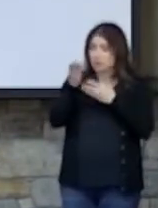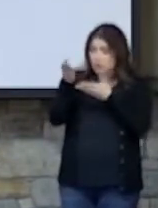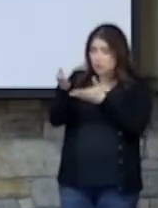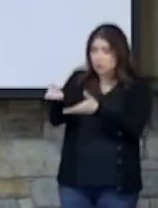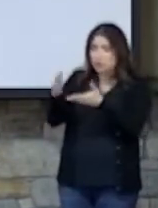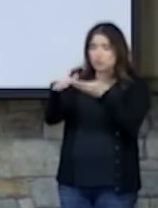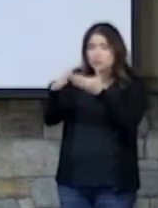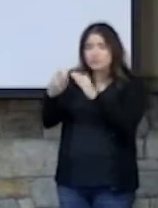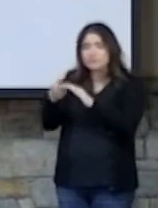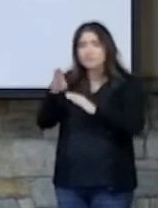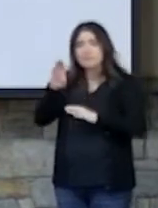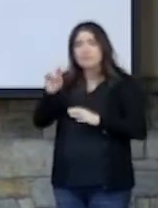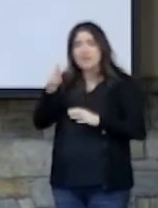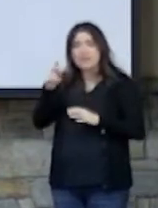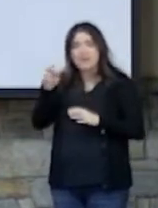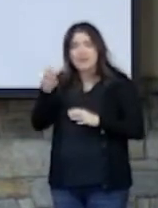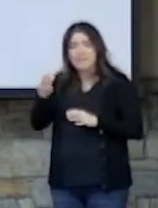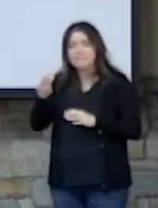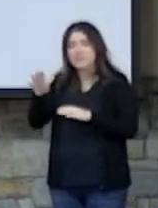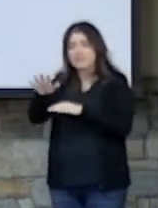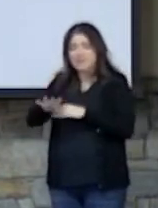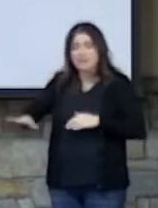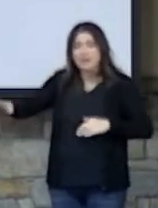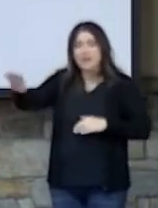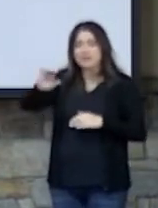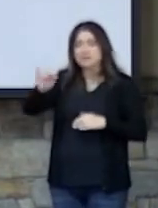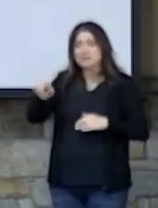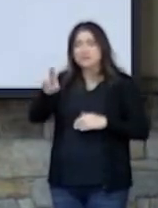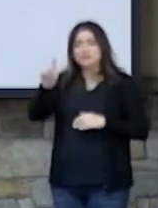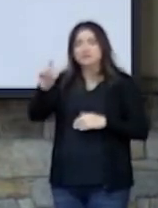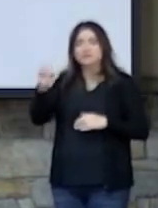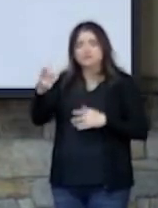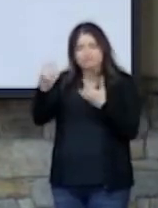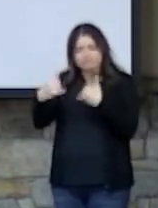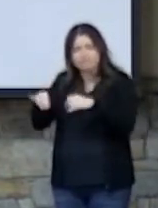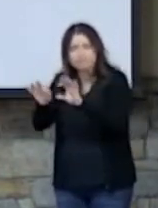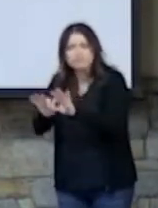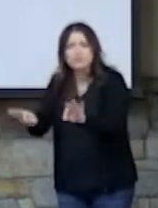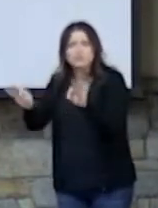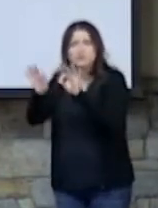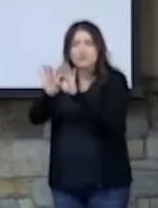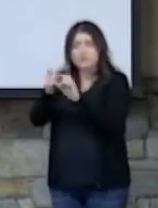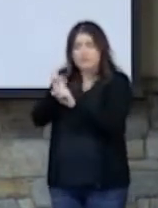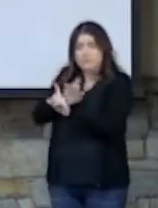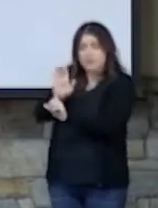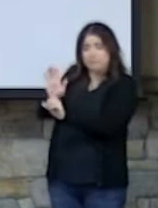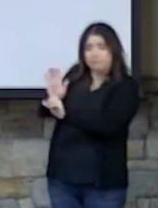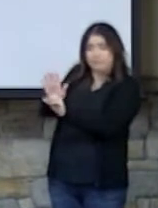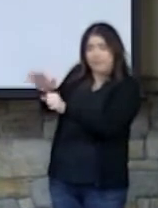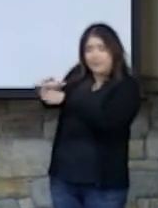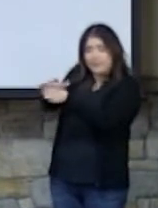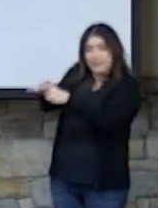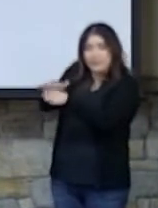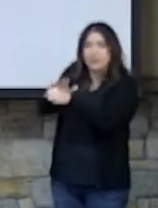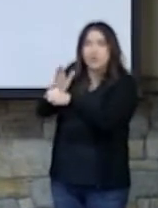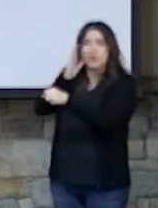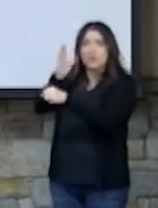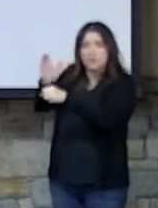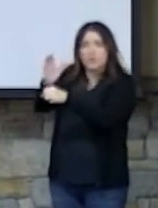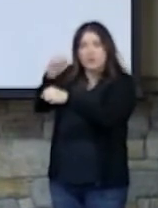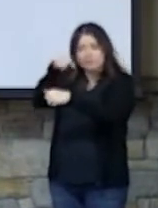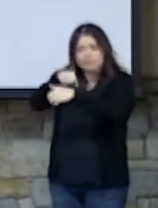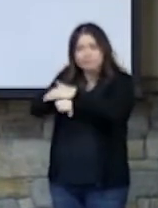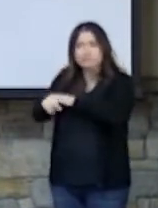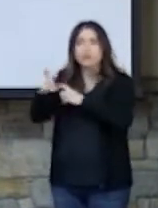in the land of Judah, are by no means least among the rulers of Judah. For from you shall come a ruler who will shepherd my